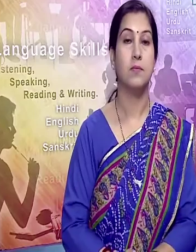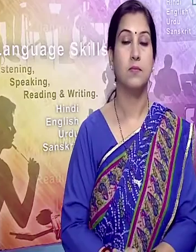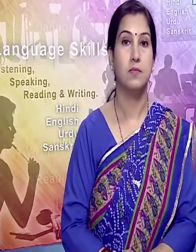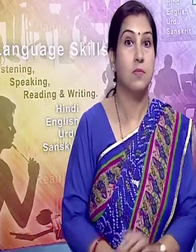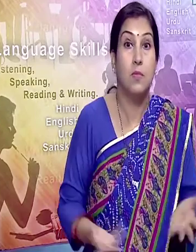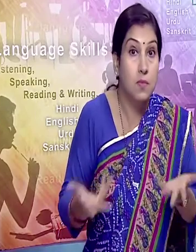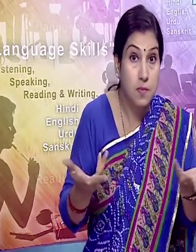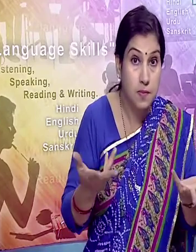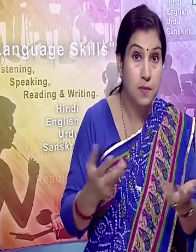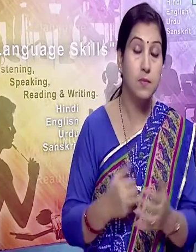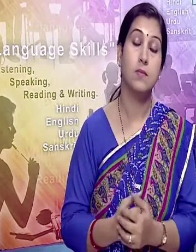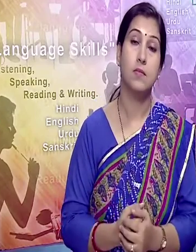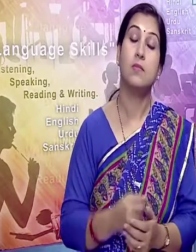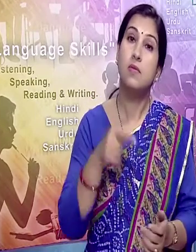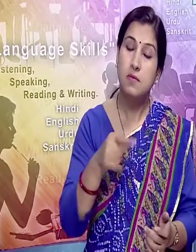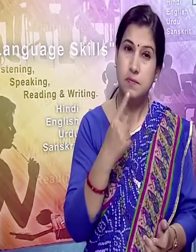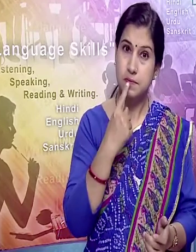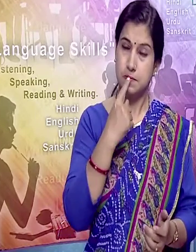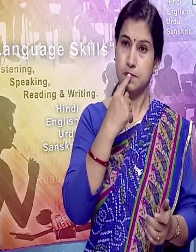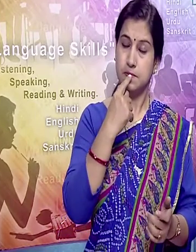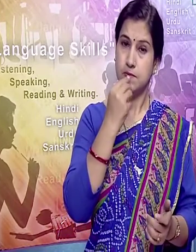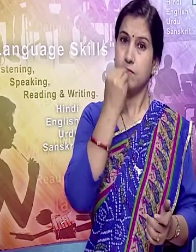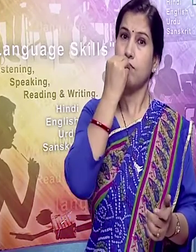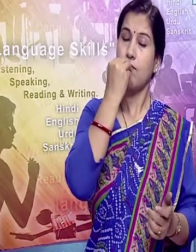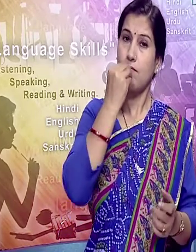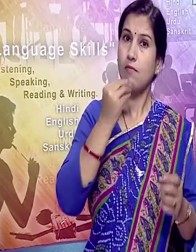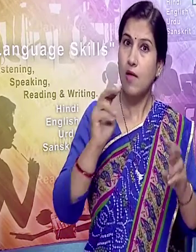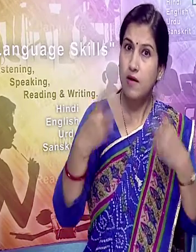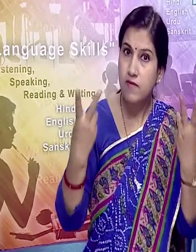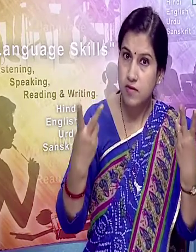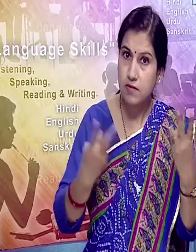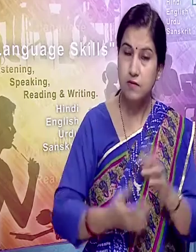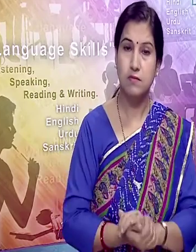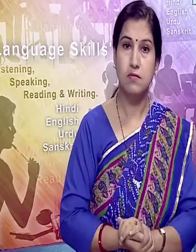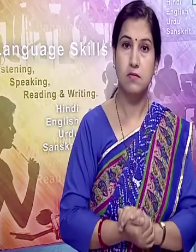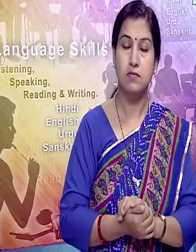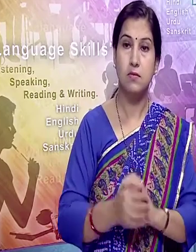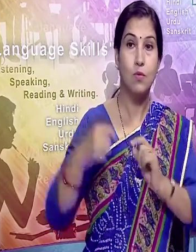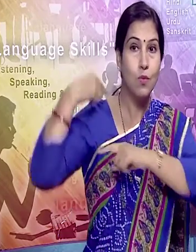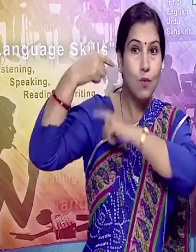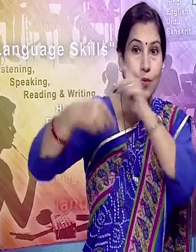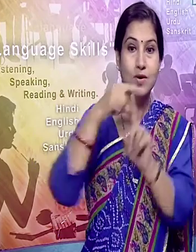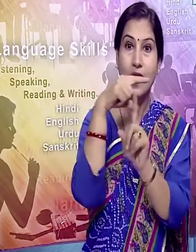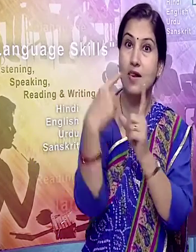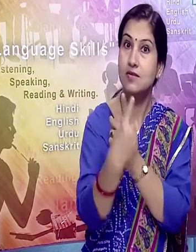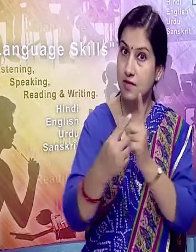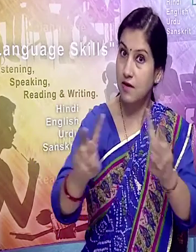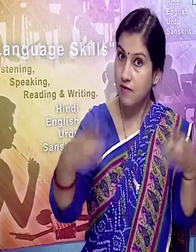because their taste is different, their culture is different.